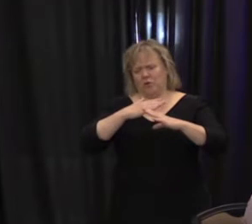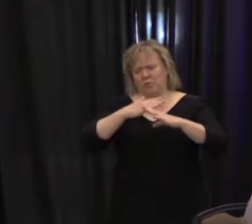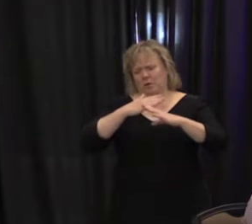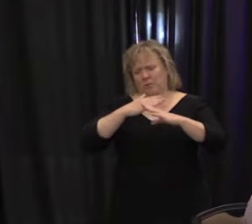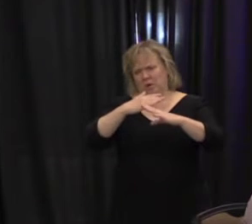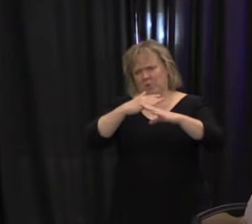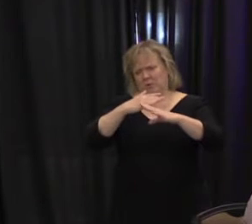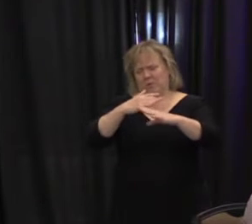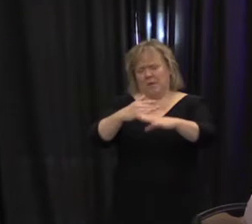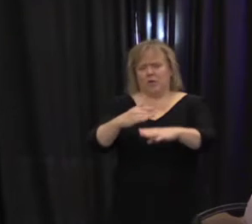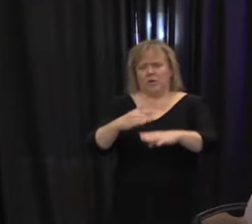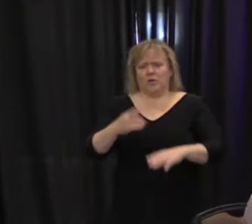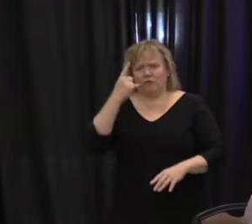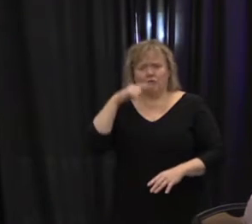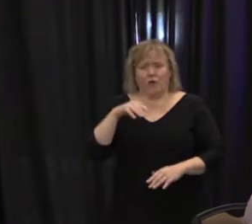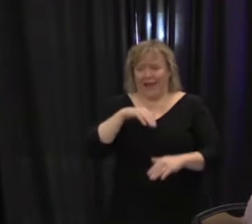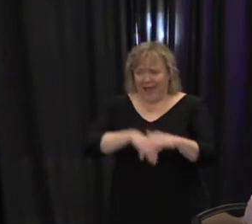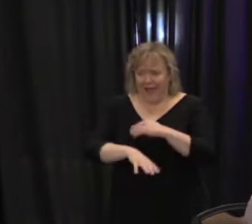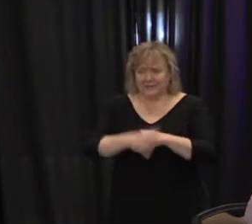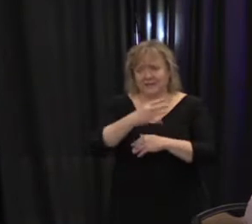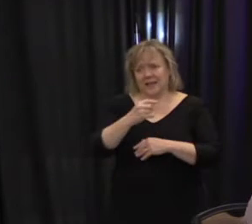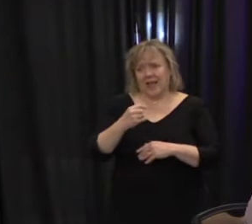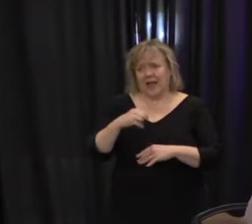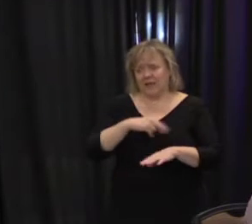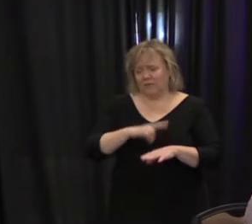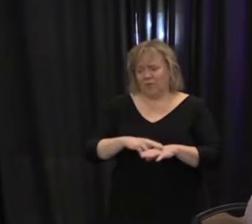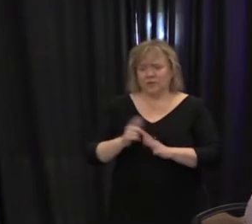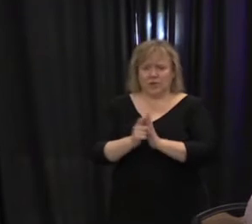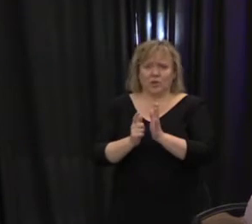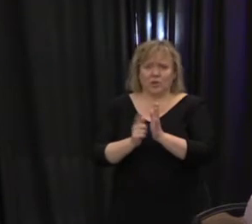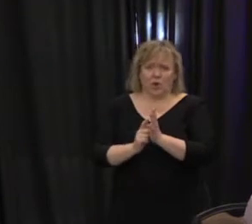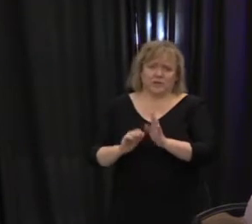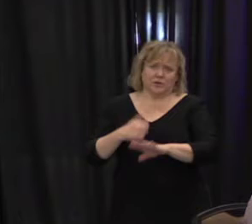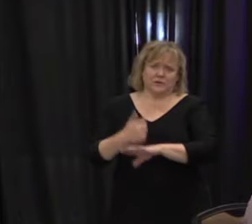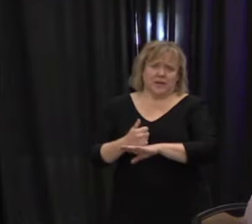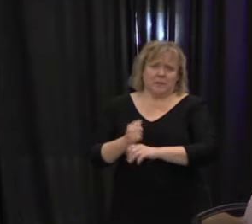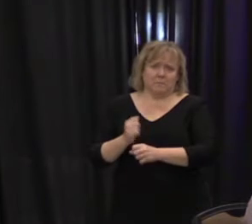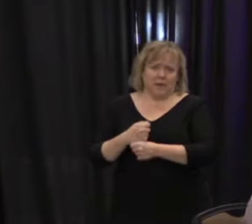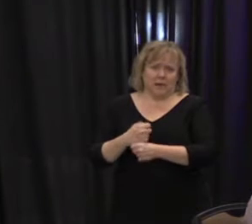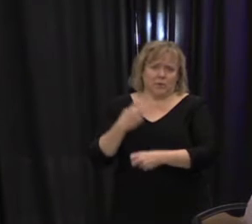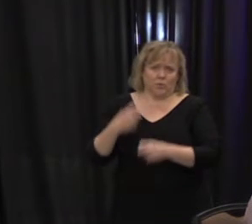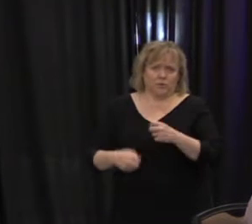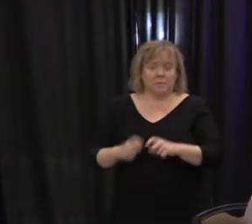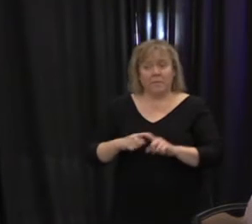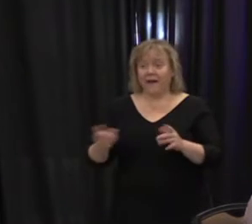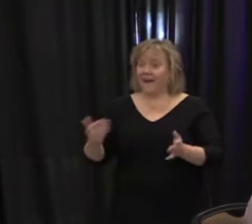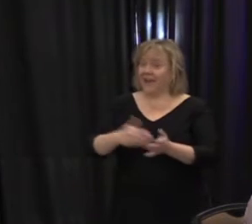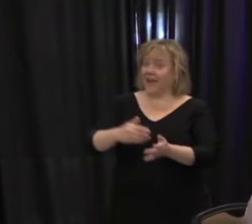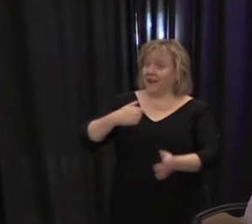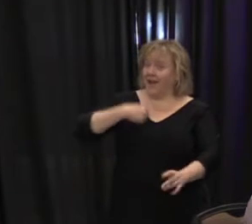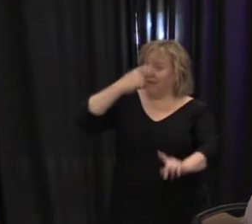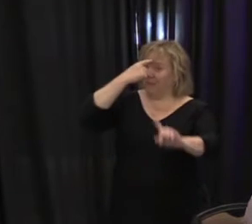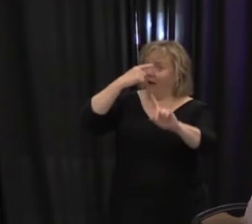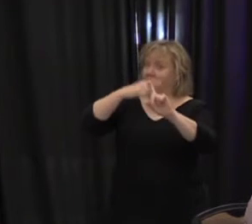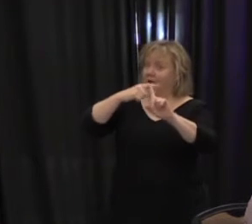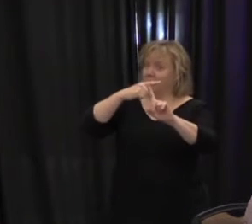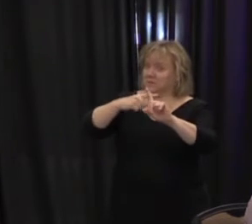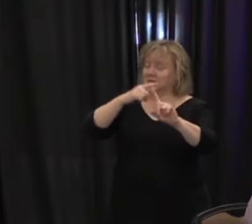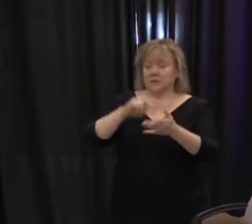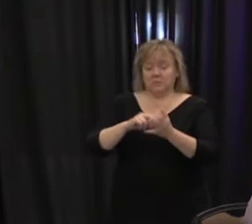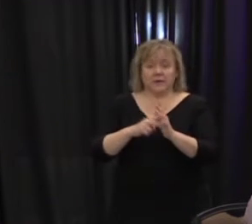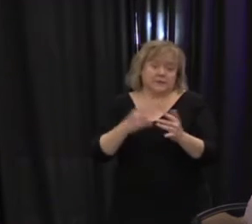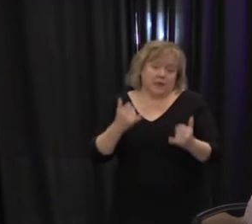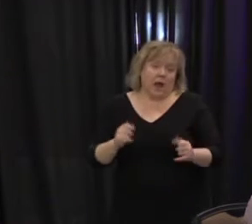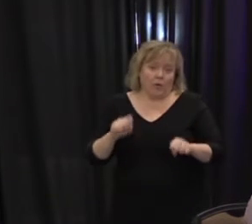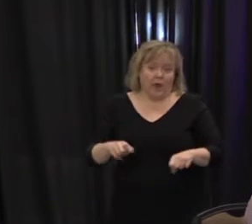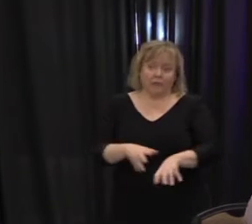like the laws that are in place that make it really difficult. But again, I'm that awkwardly optimistic person who's like, okay, then that's where we need to step